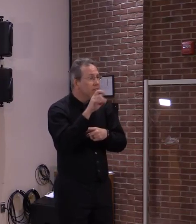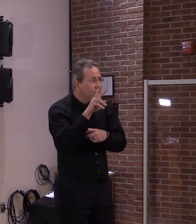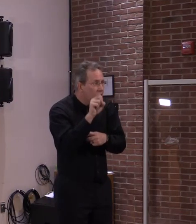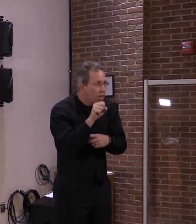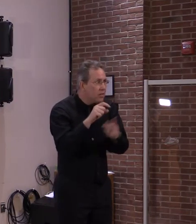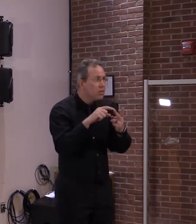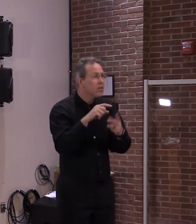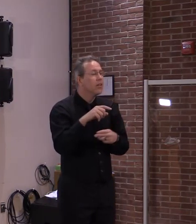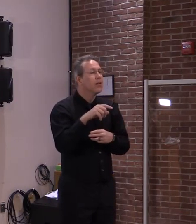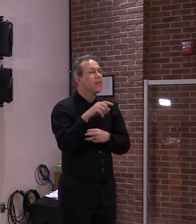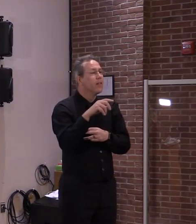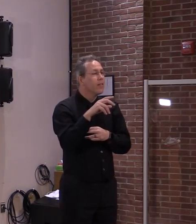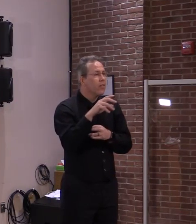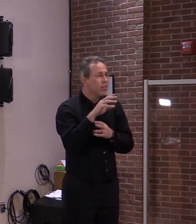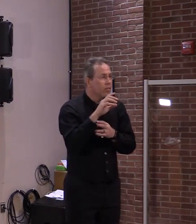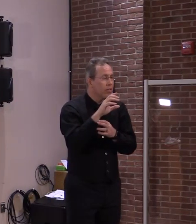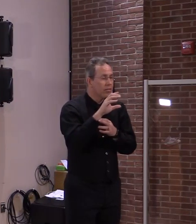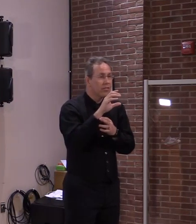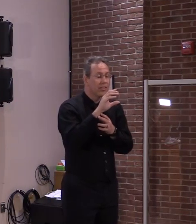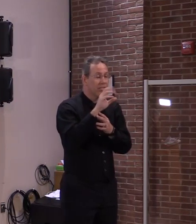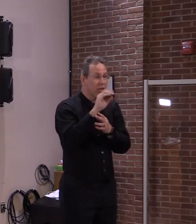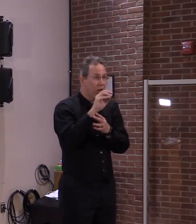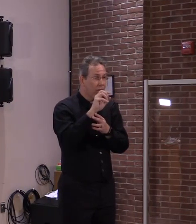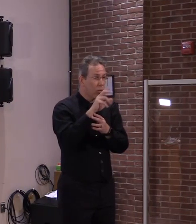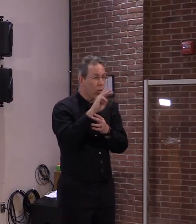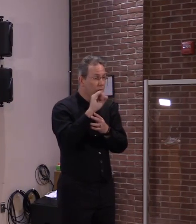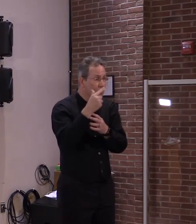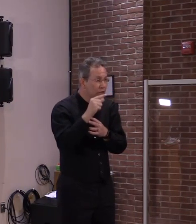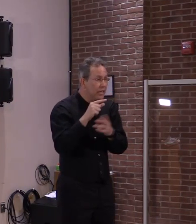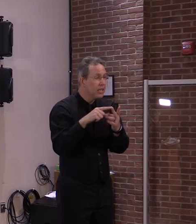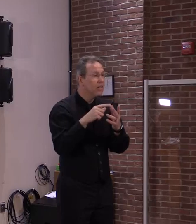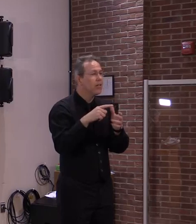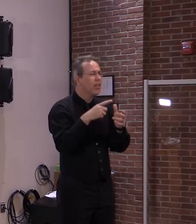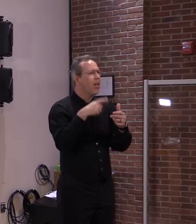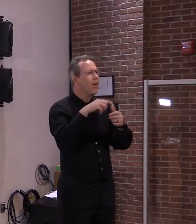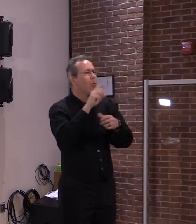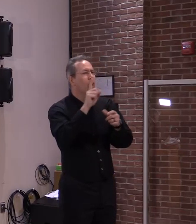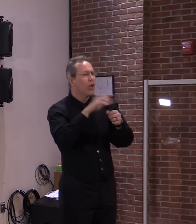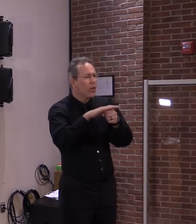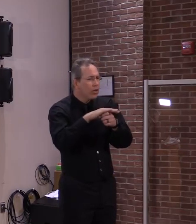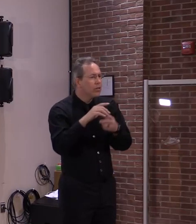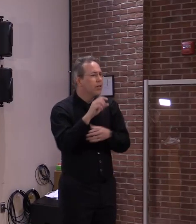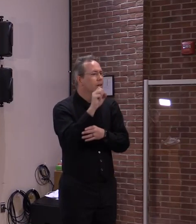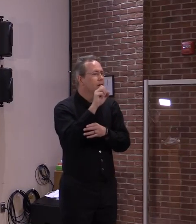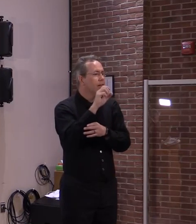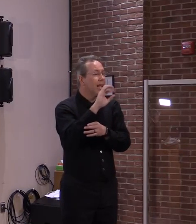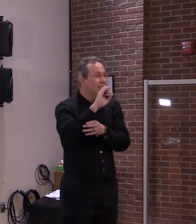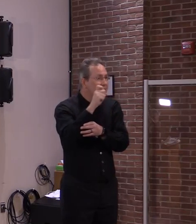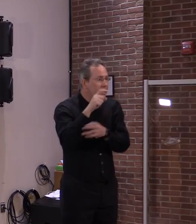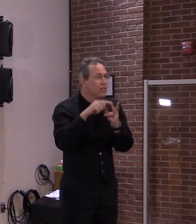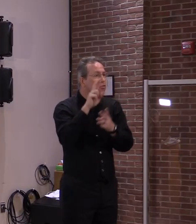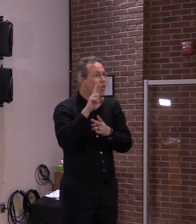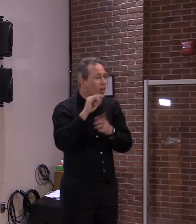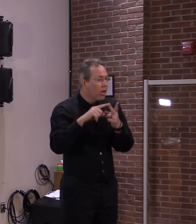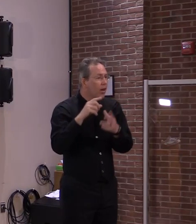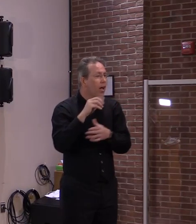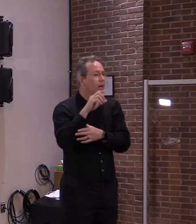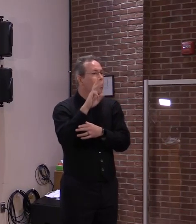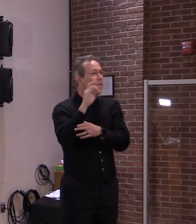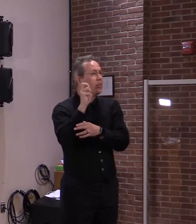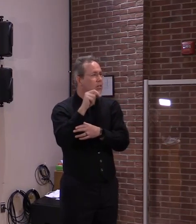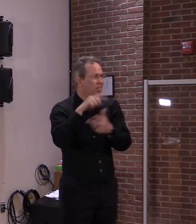Williston. And we are adding a pharmacy starting April 5th. You can make appointments at 12 Hannaford locations across